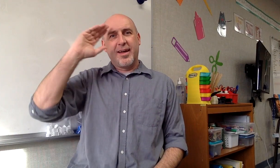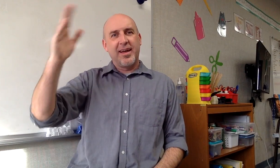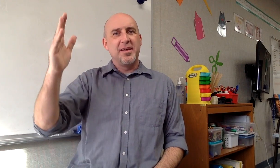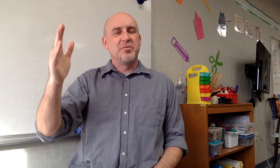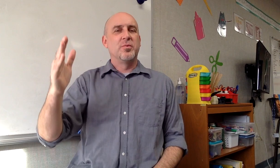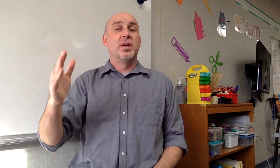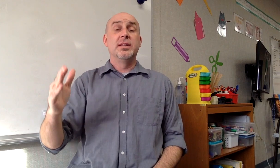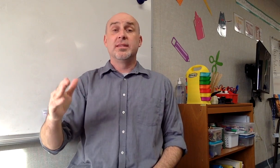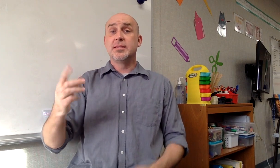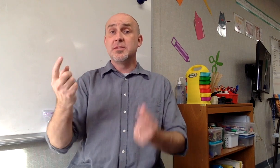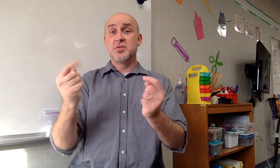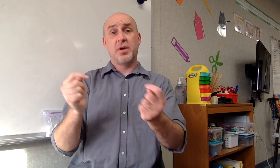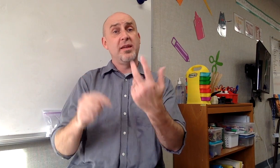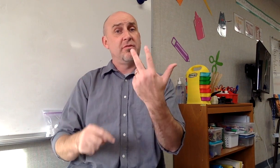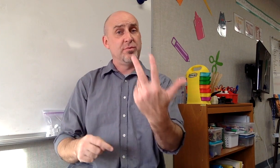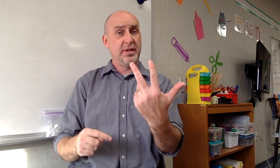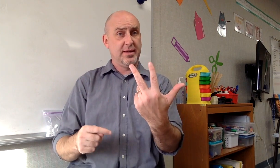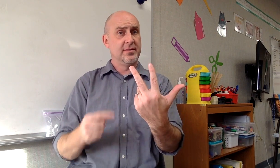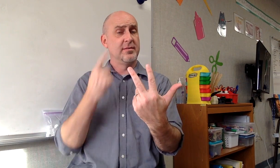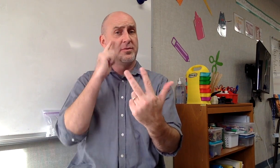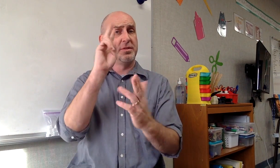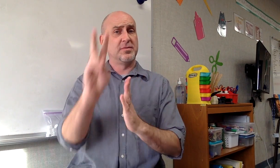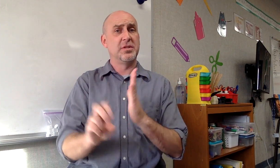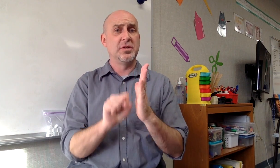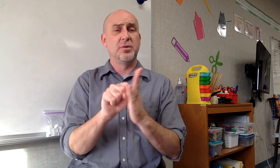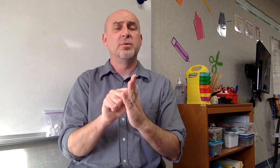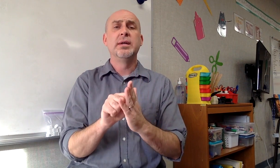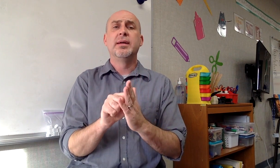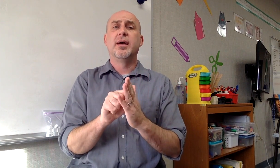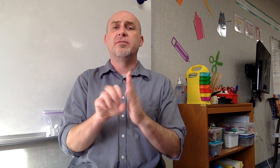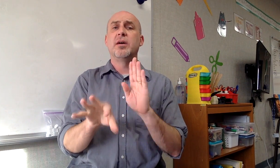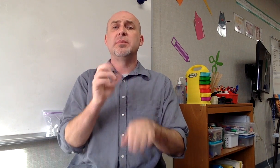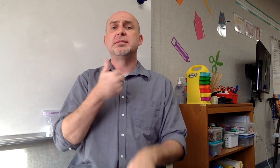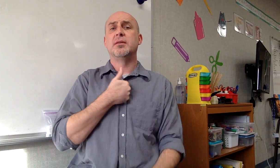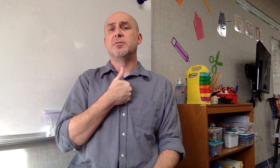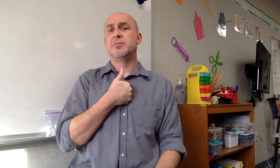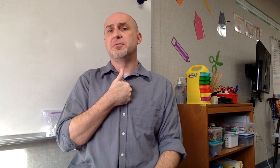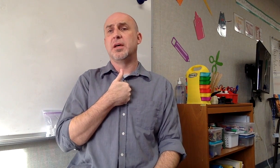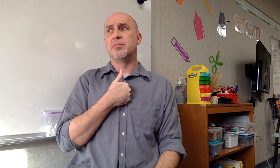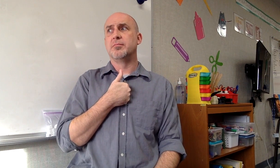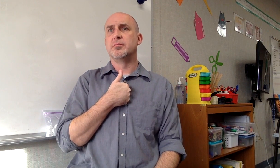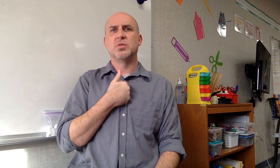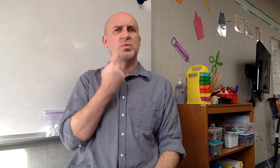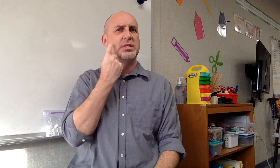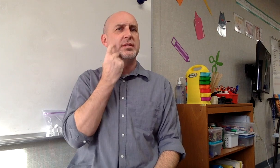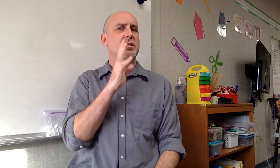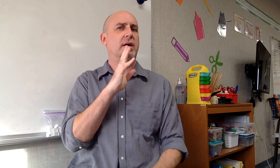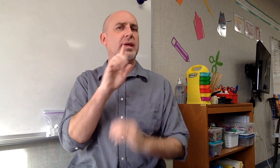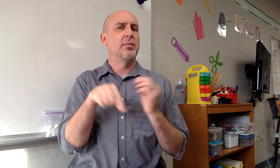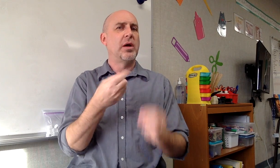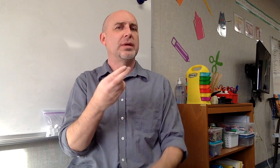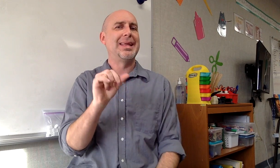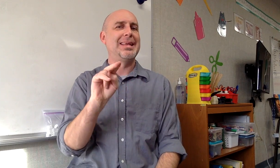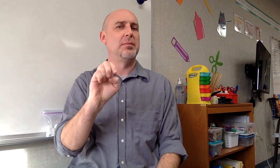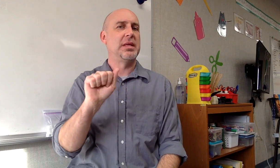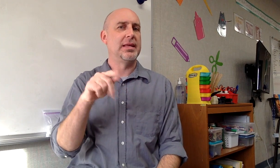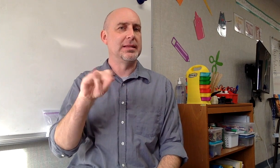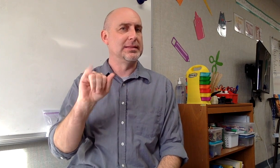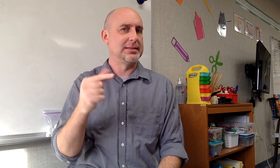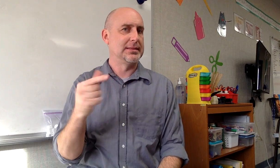Hi everyone, this is try 3 for this video. I found myself just recently talking about guinea pigs,